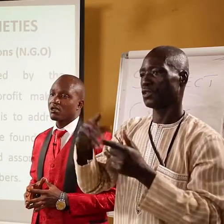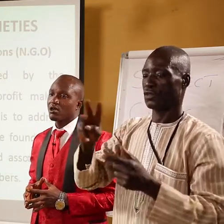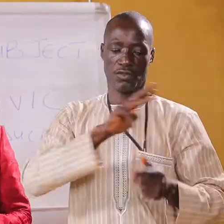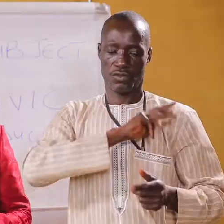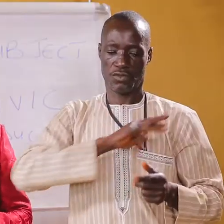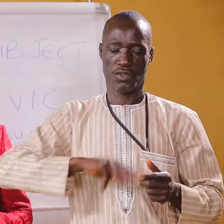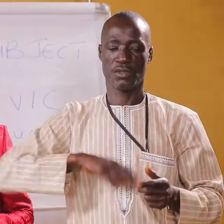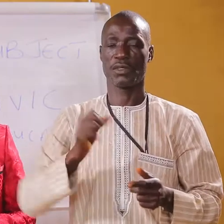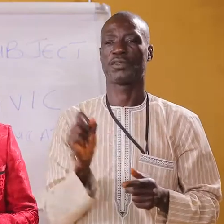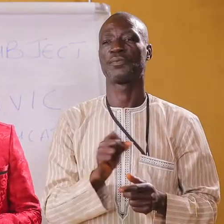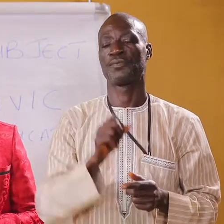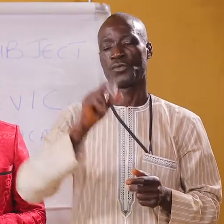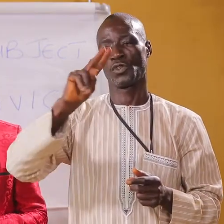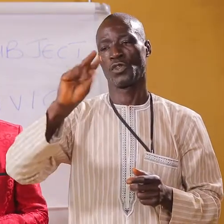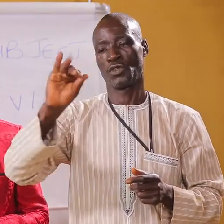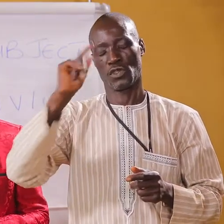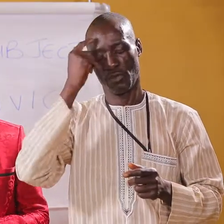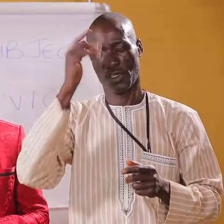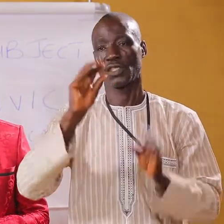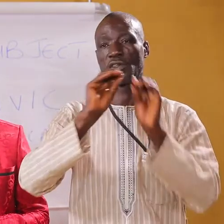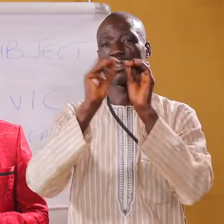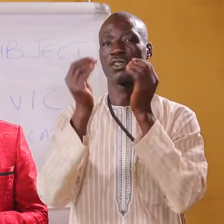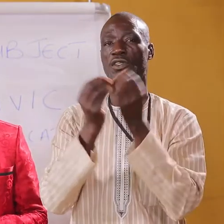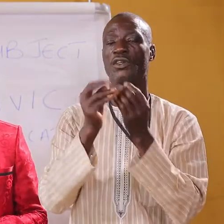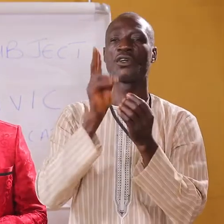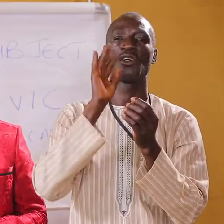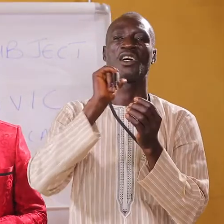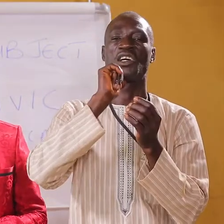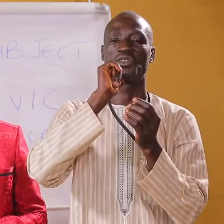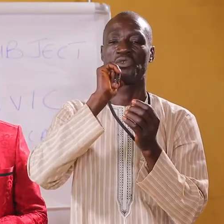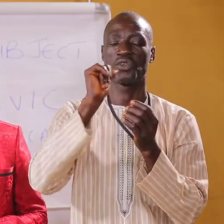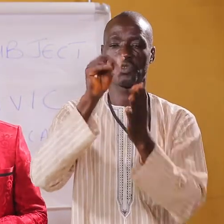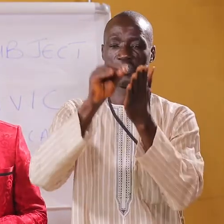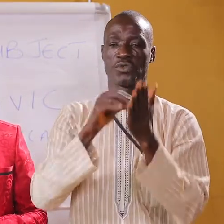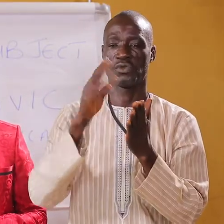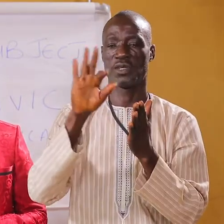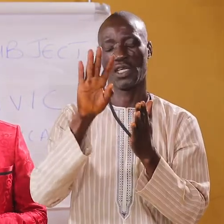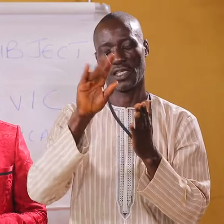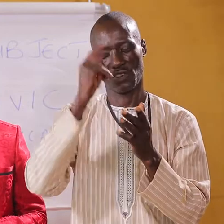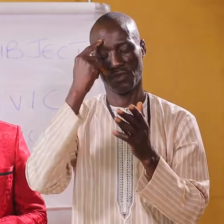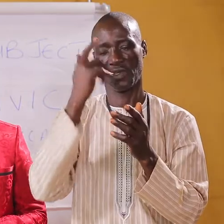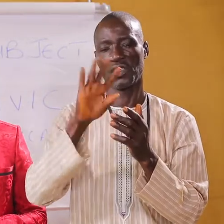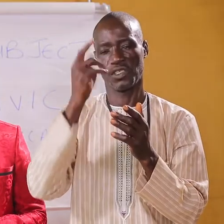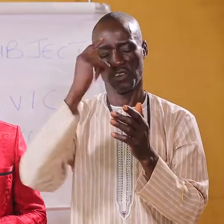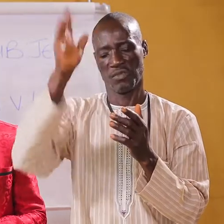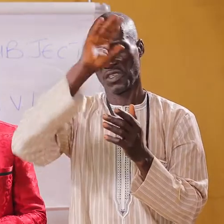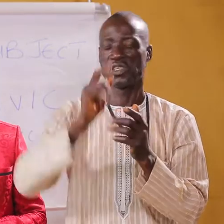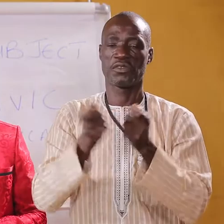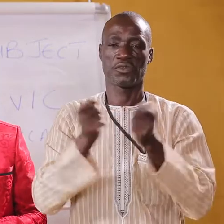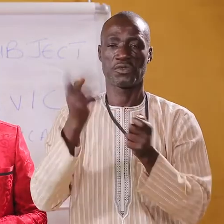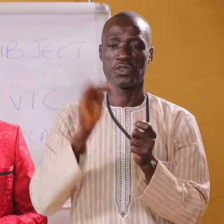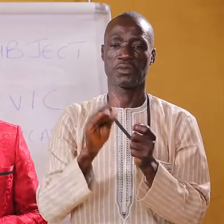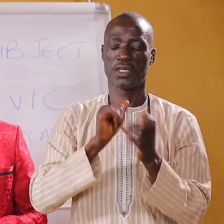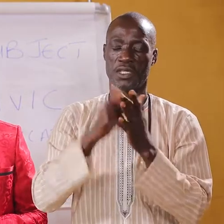members. Non-governmental organizations are not owned by the government. They are not sponsored by the